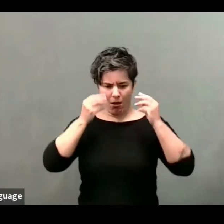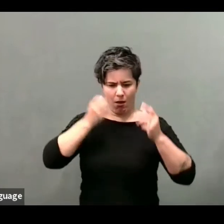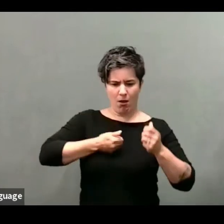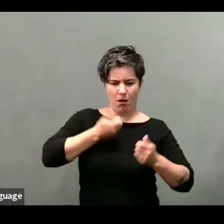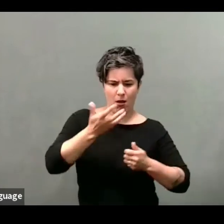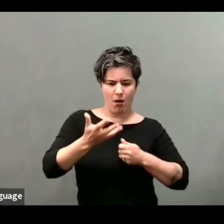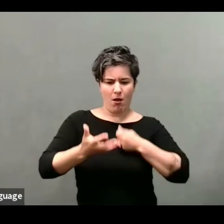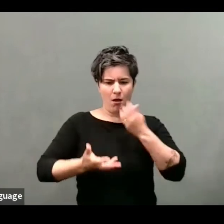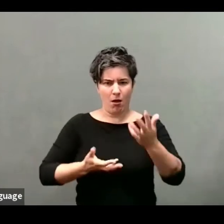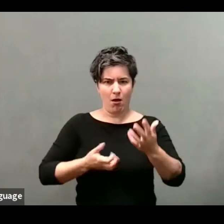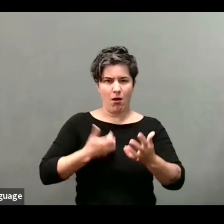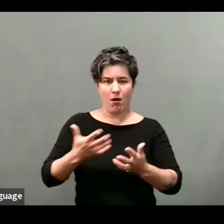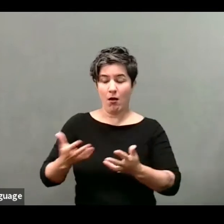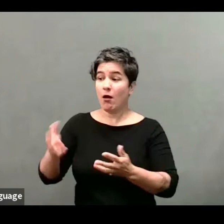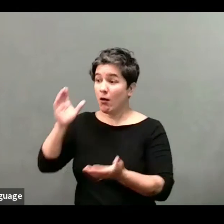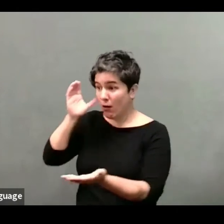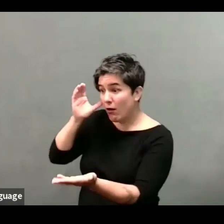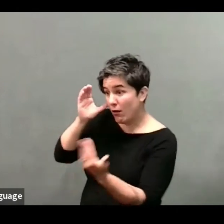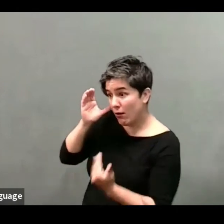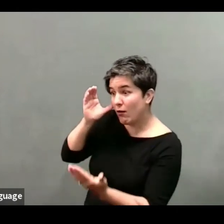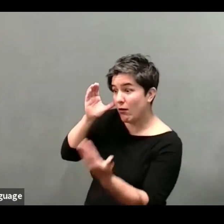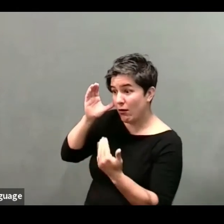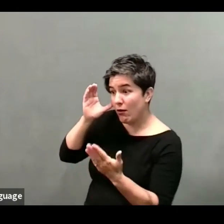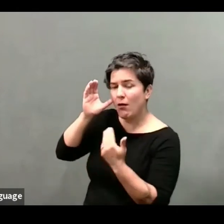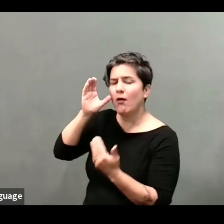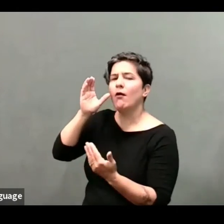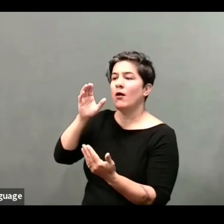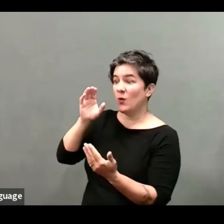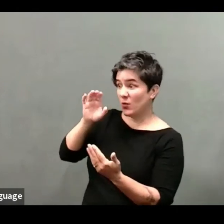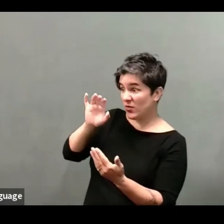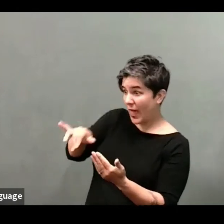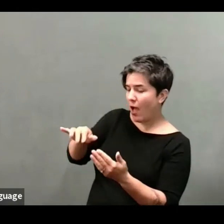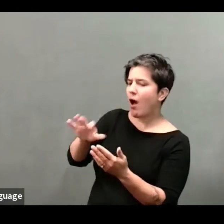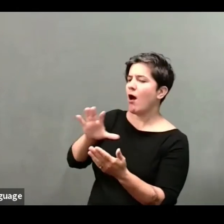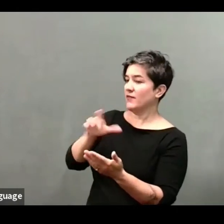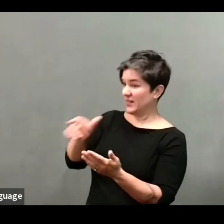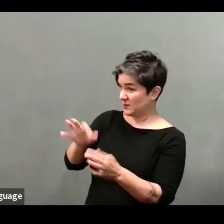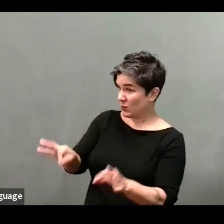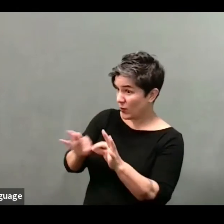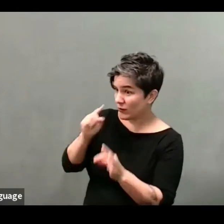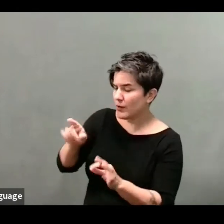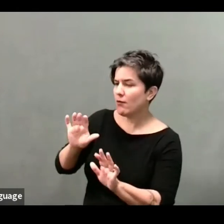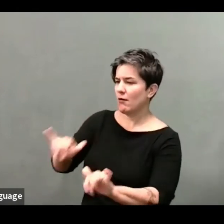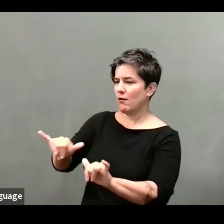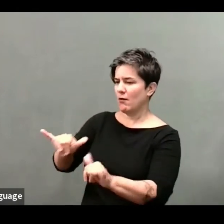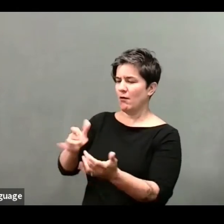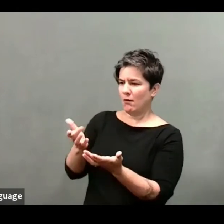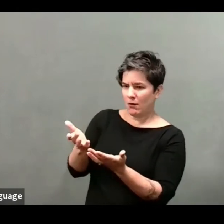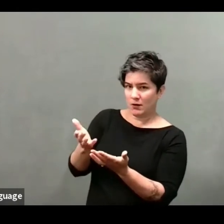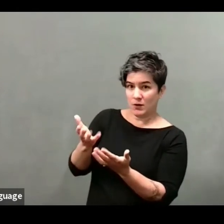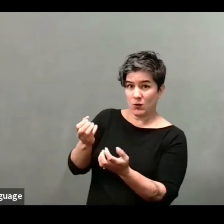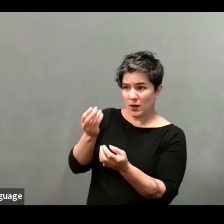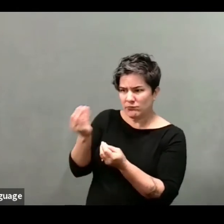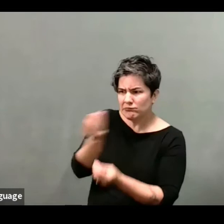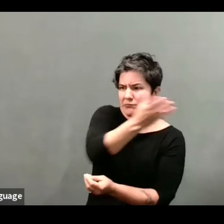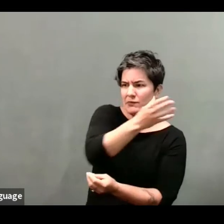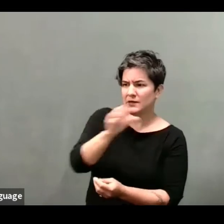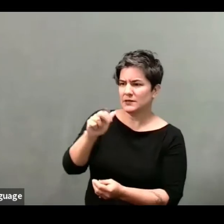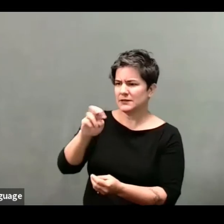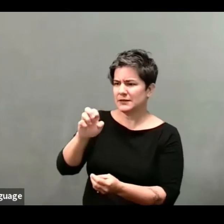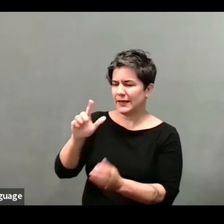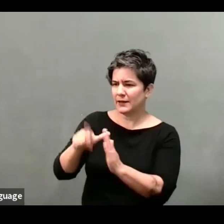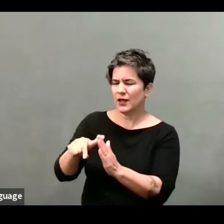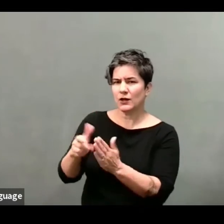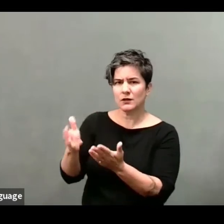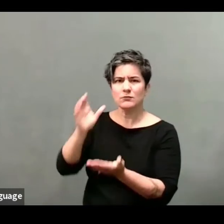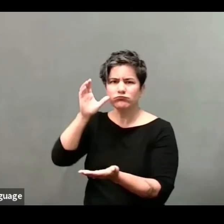can say, oh, I heard you talk about that this piece feels really important to you, and this is something you want to make sure you tell the same later.